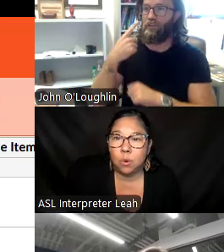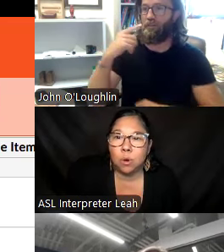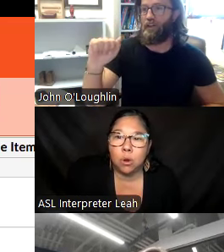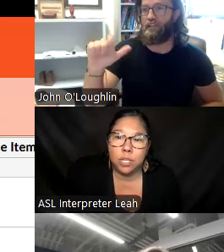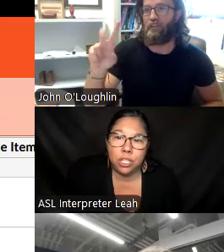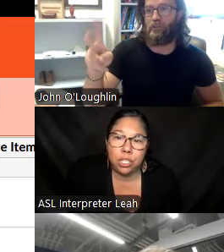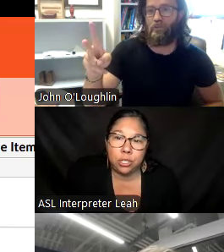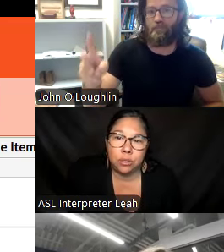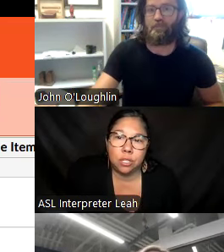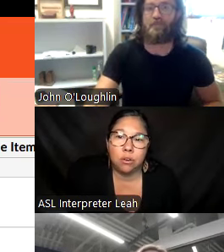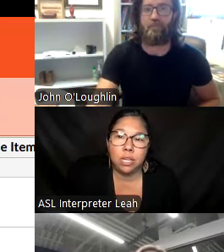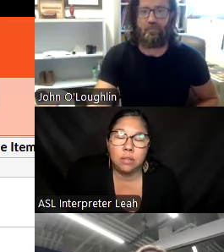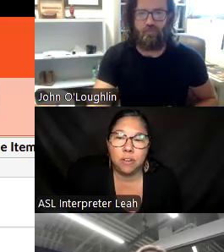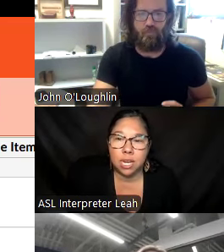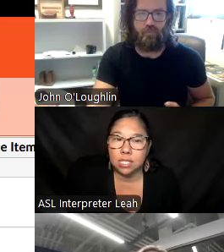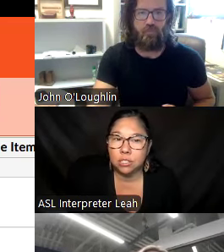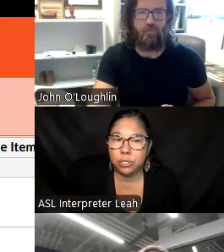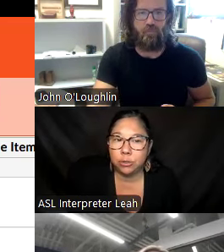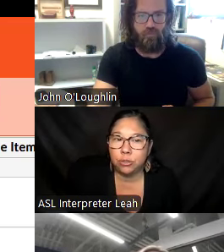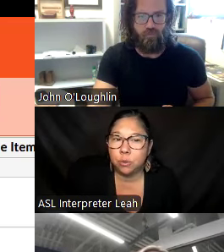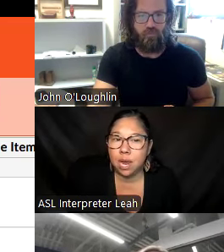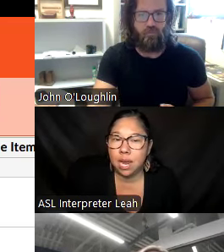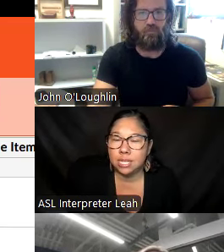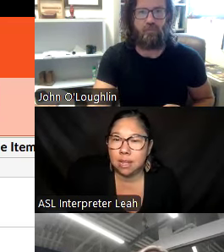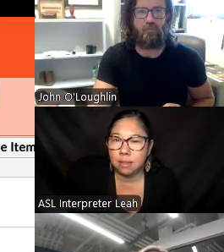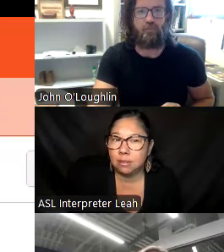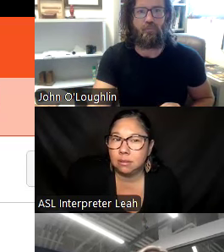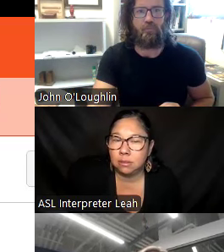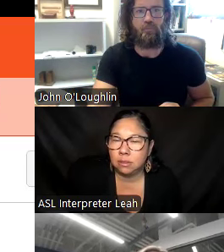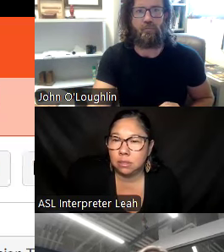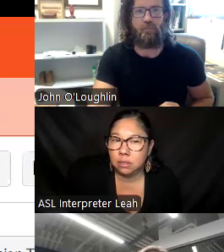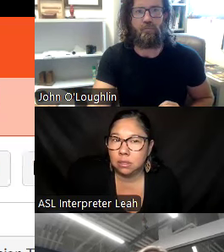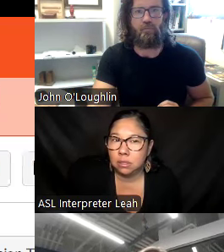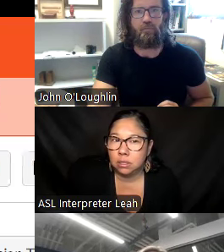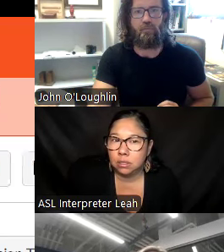That's what we're going to use, the curriculum for ASL 2, True Way ASL.